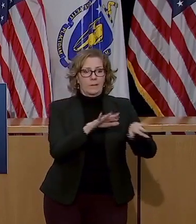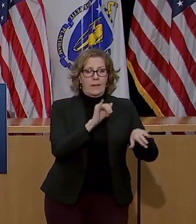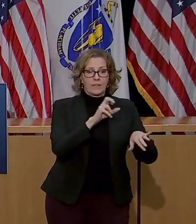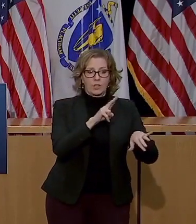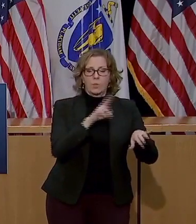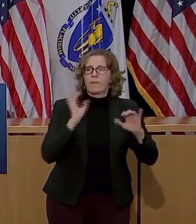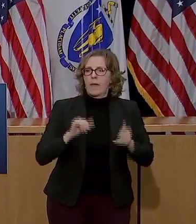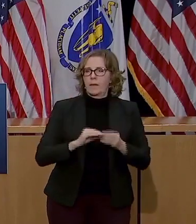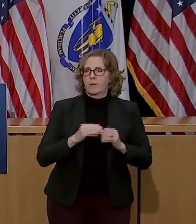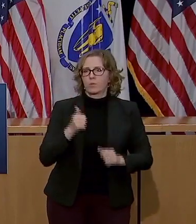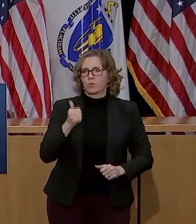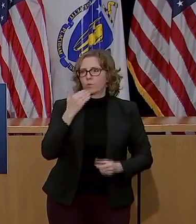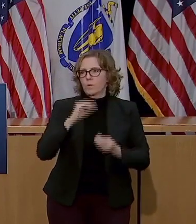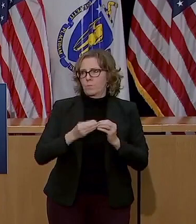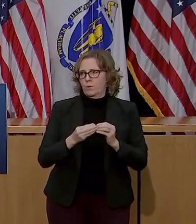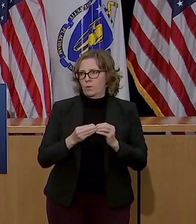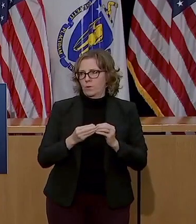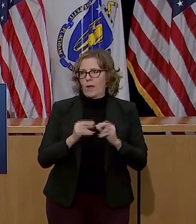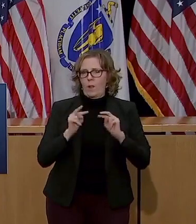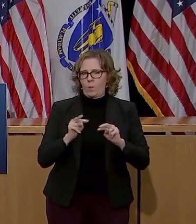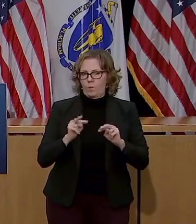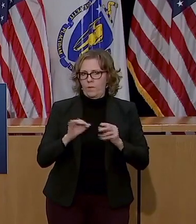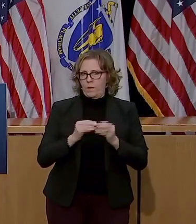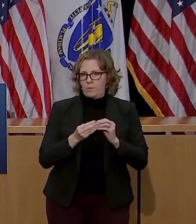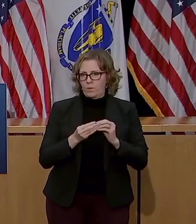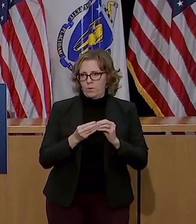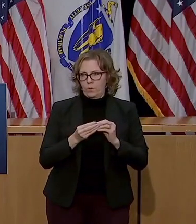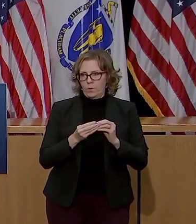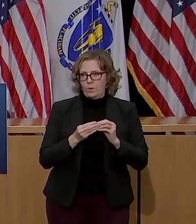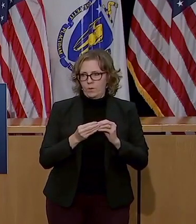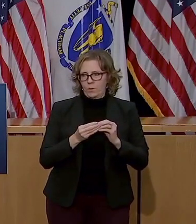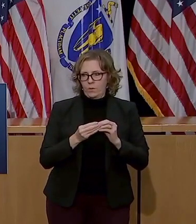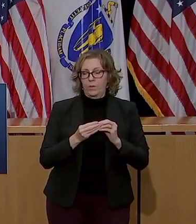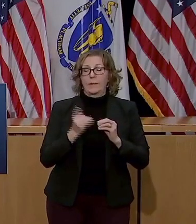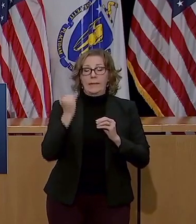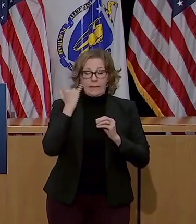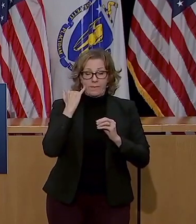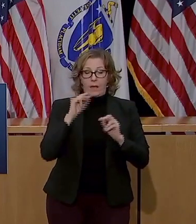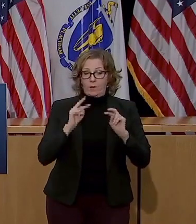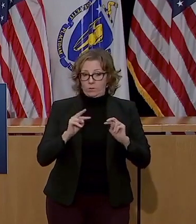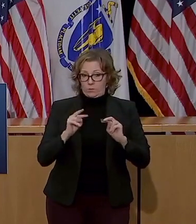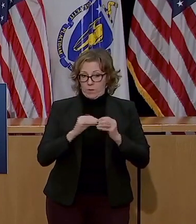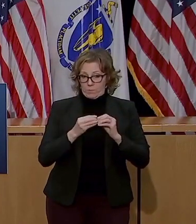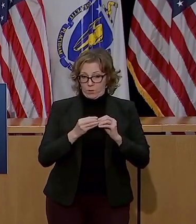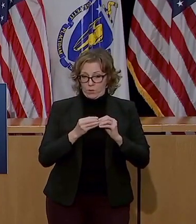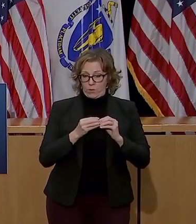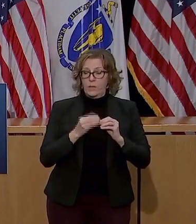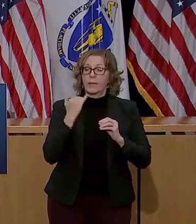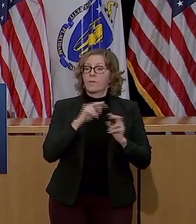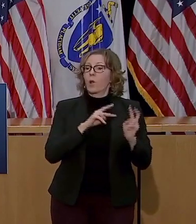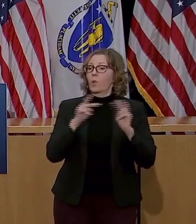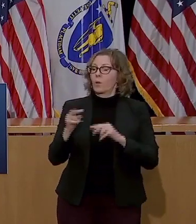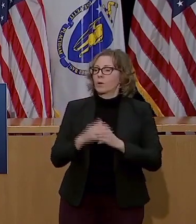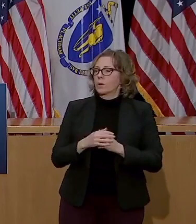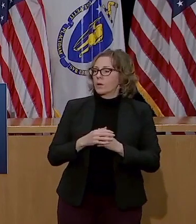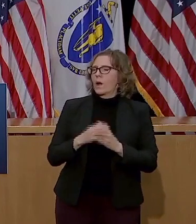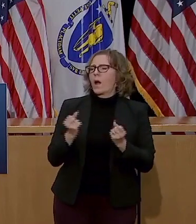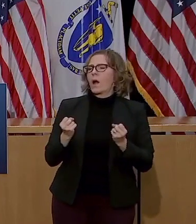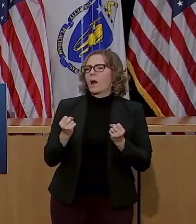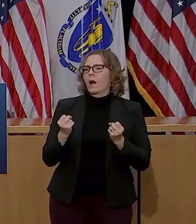pretty solid number, right? When I line that number up with cases per